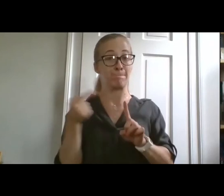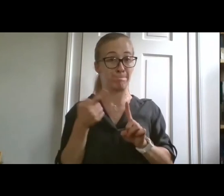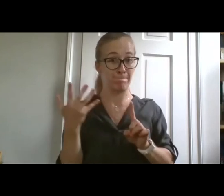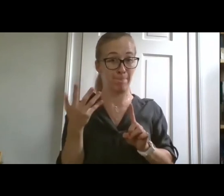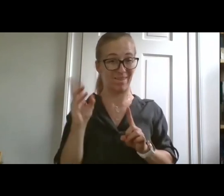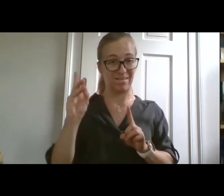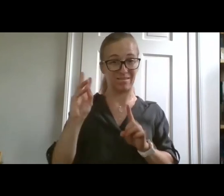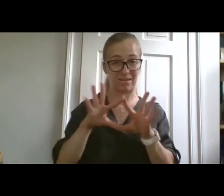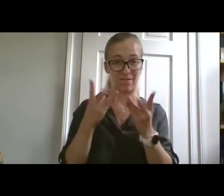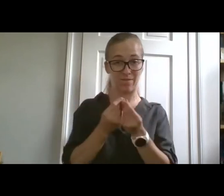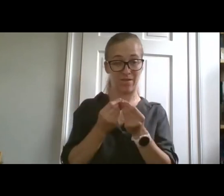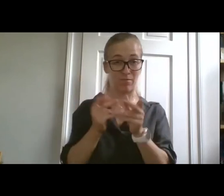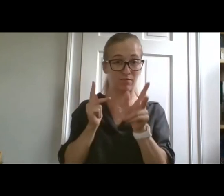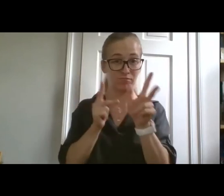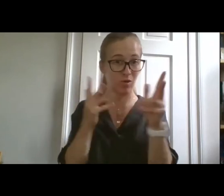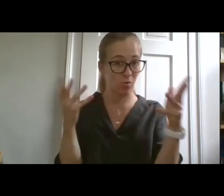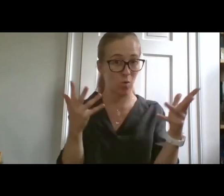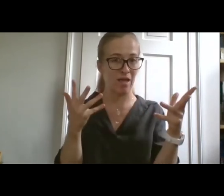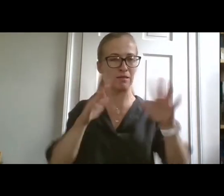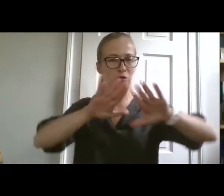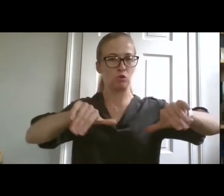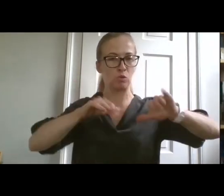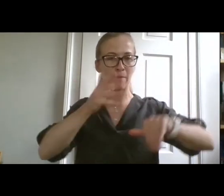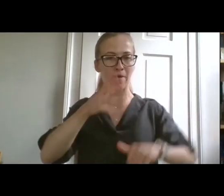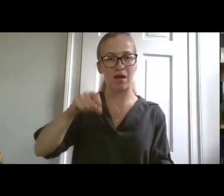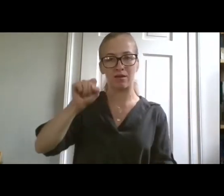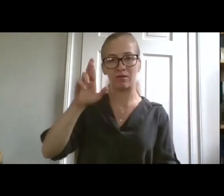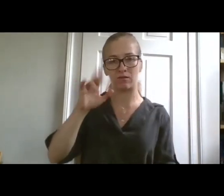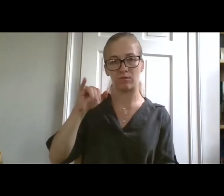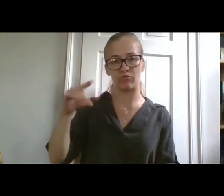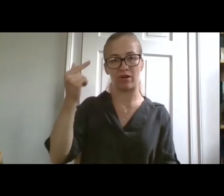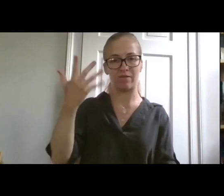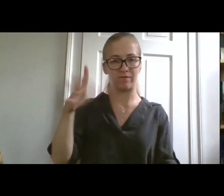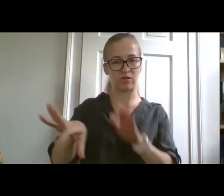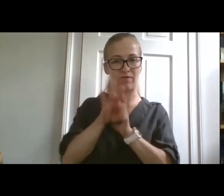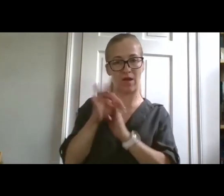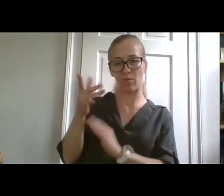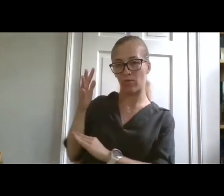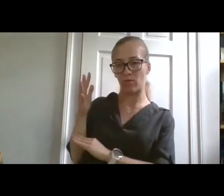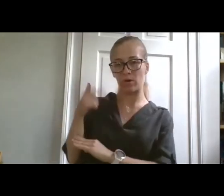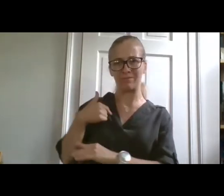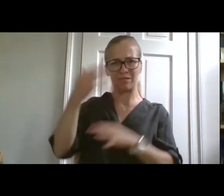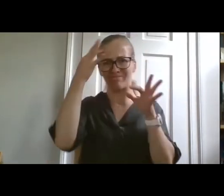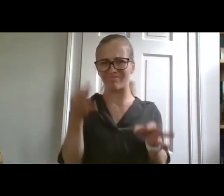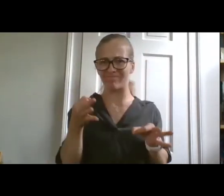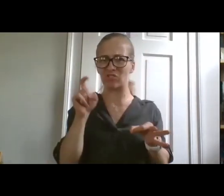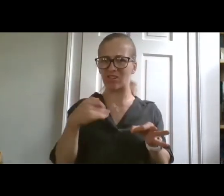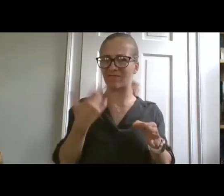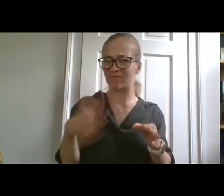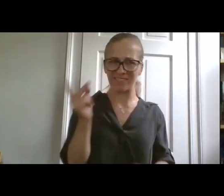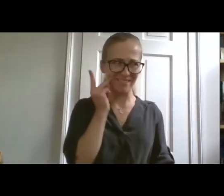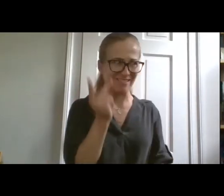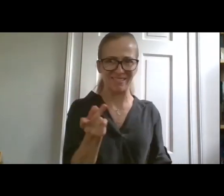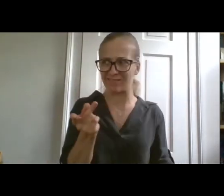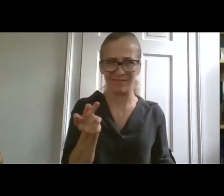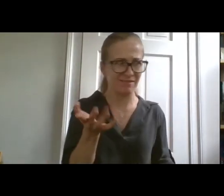6-family caravan was to swim in the hot springs we found on this mountain once before. I was certain we should have seen the hot springs by now,